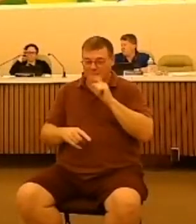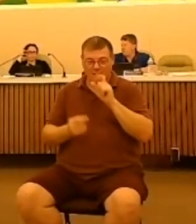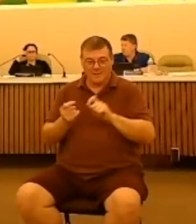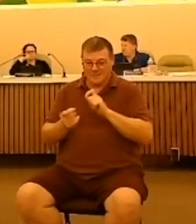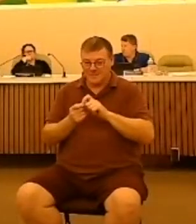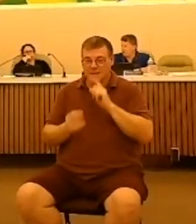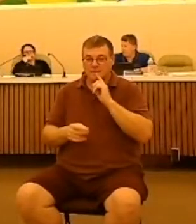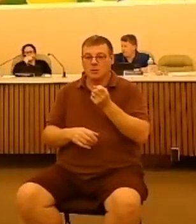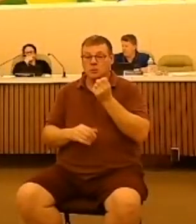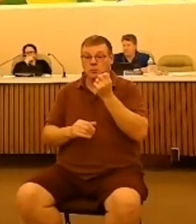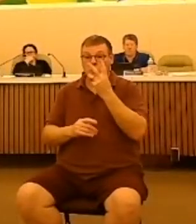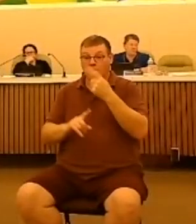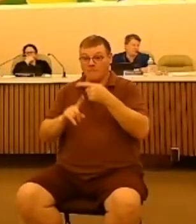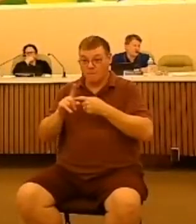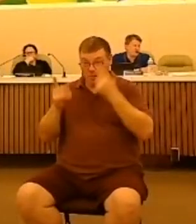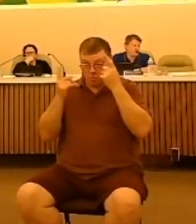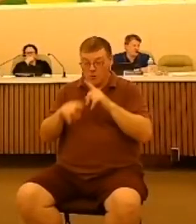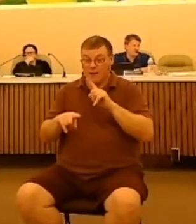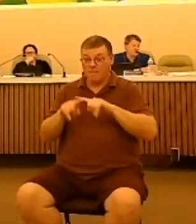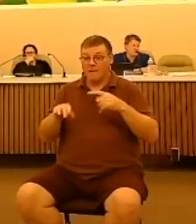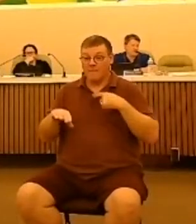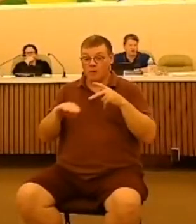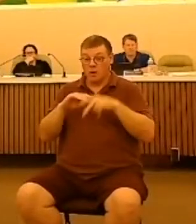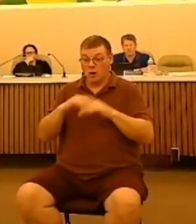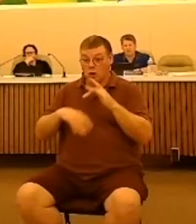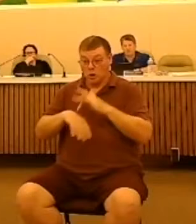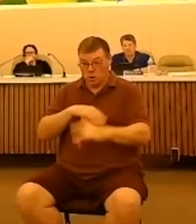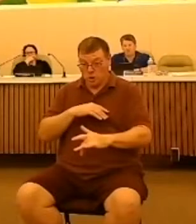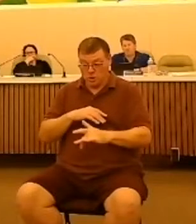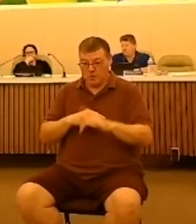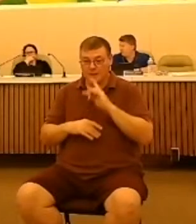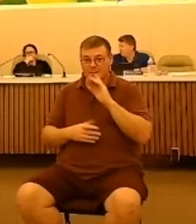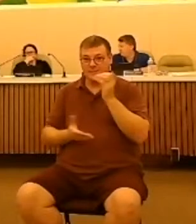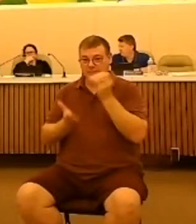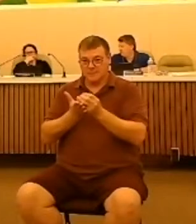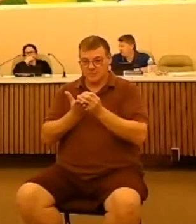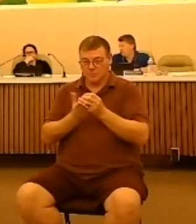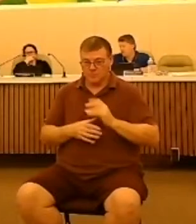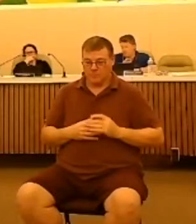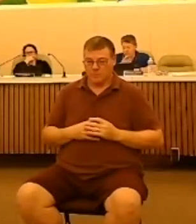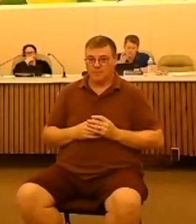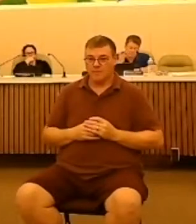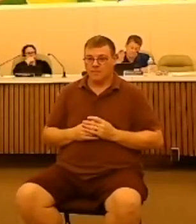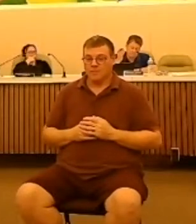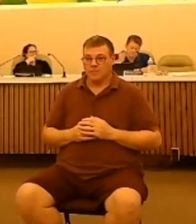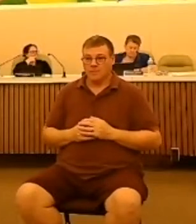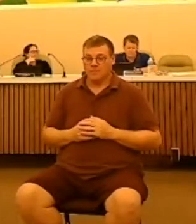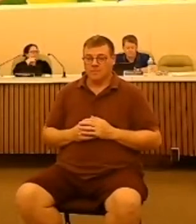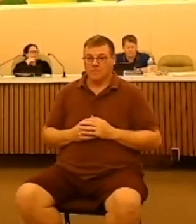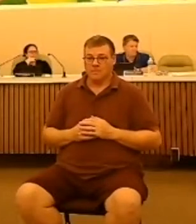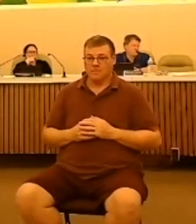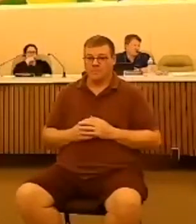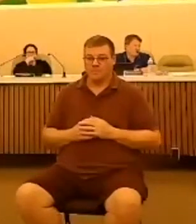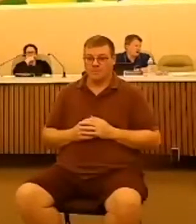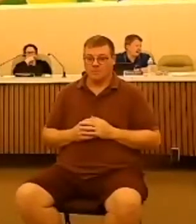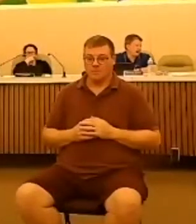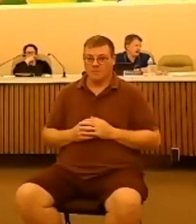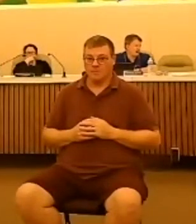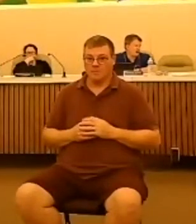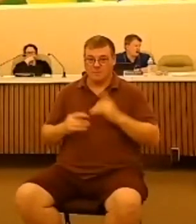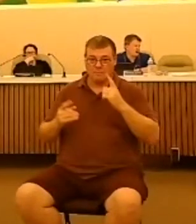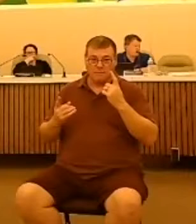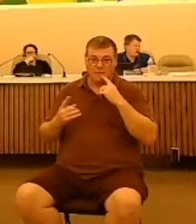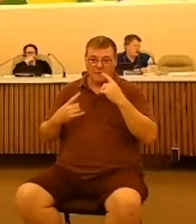a 12-month agreement, but if we terminate early, our charge is 0. So it's